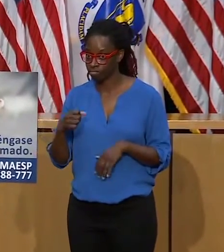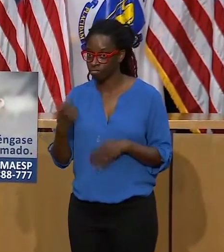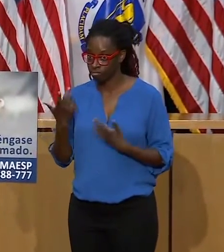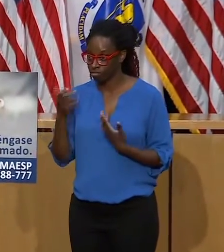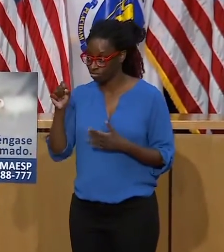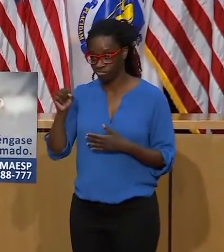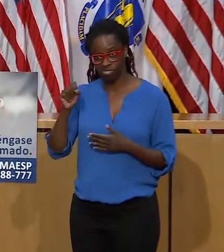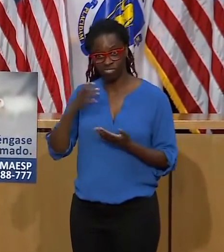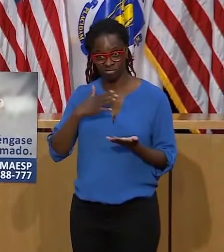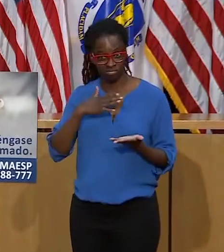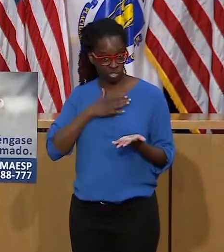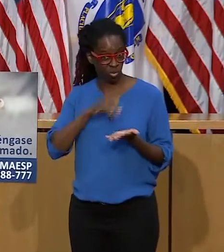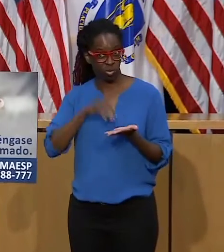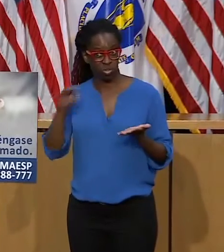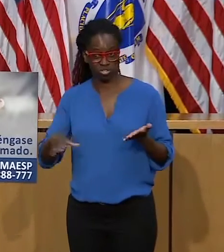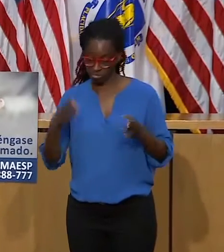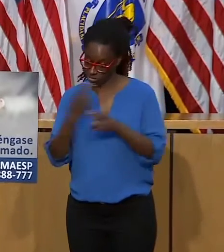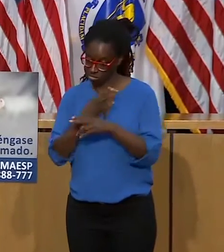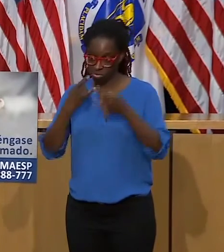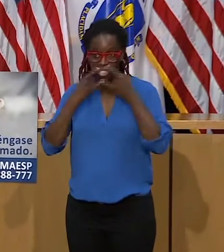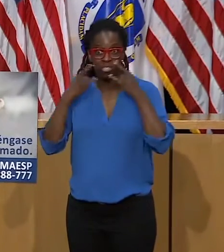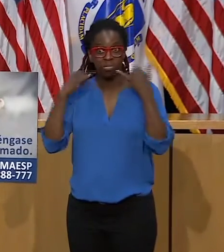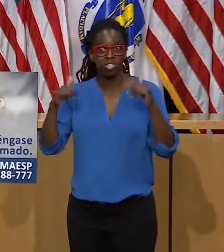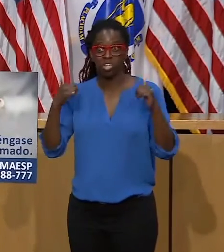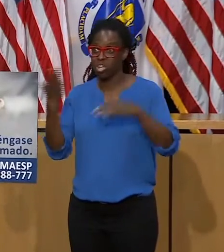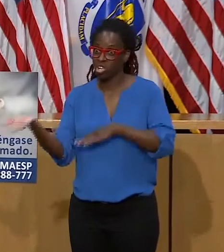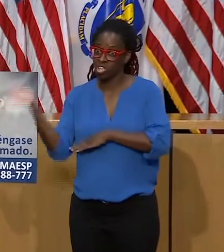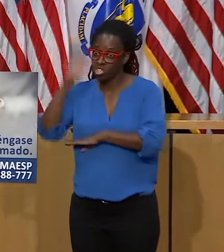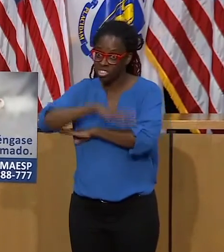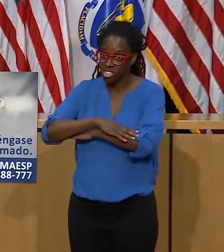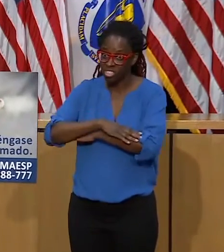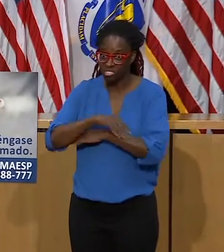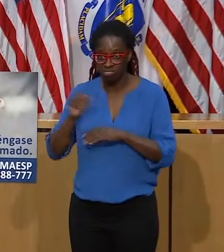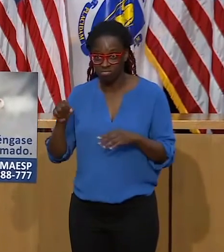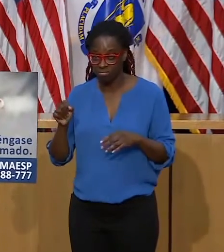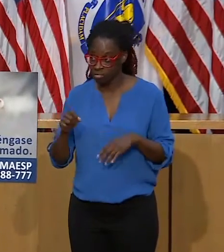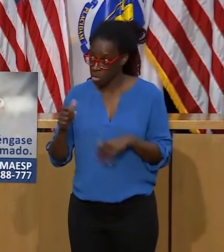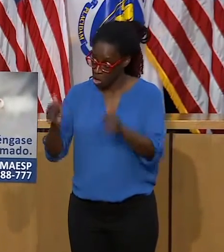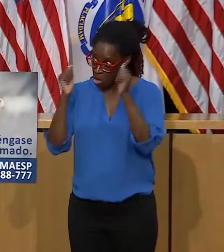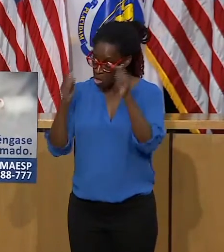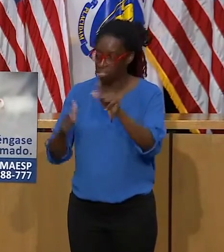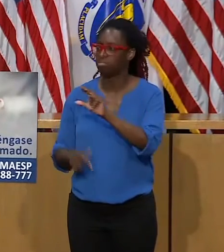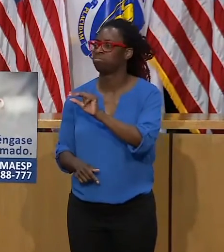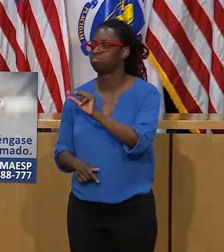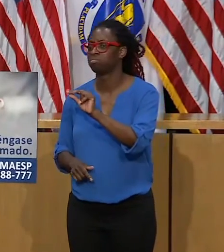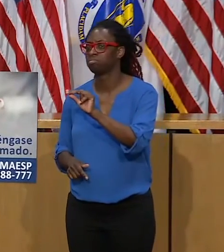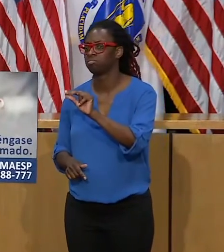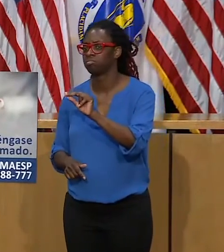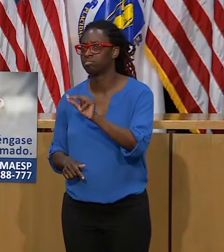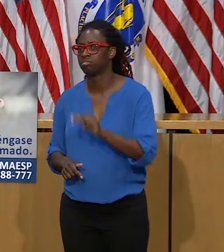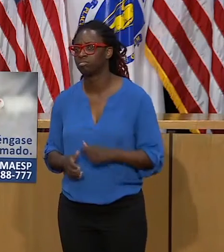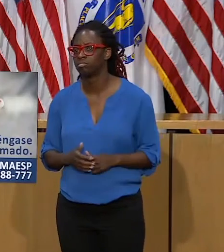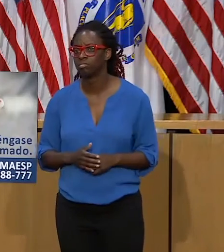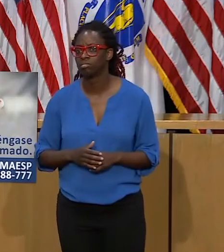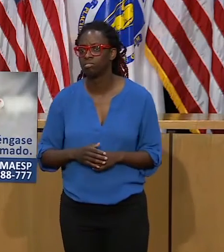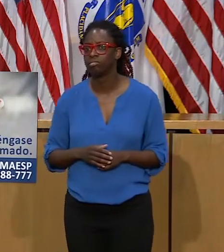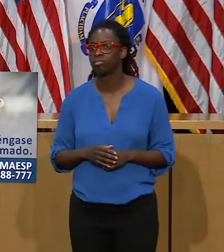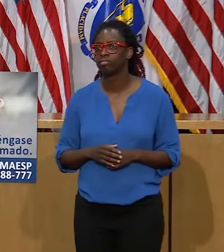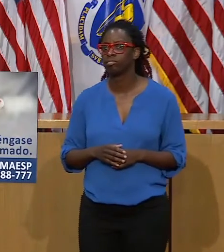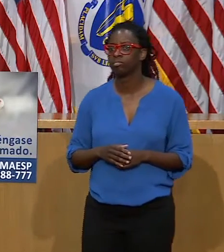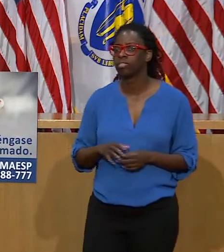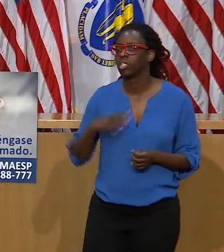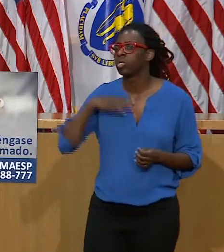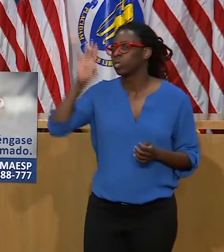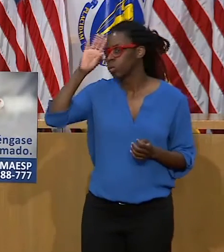success with wearing masks. Are all children going to be successful? No. And we know that children with certain developmental disabilities,